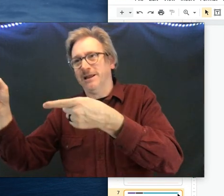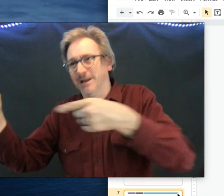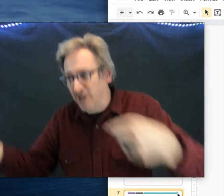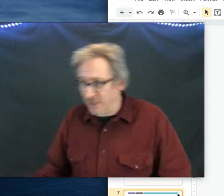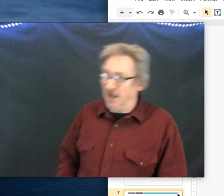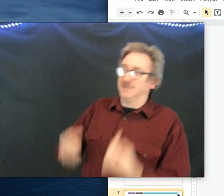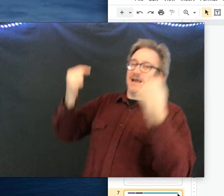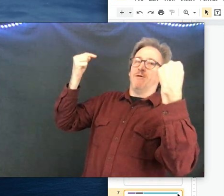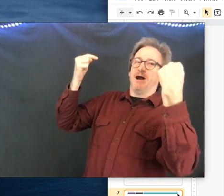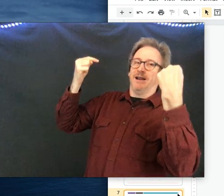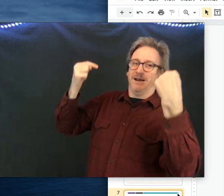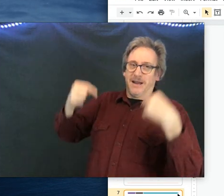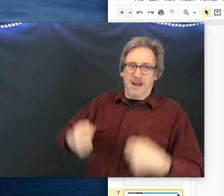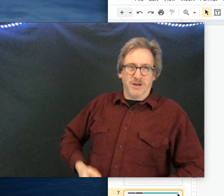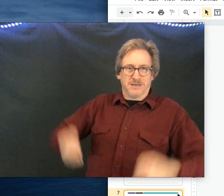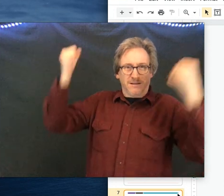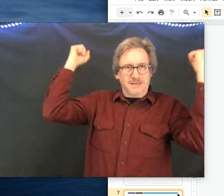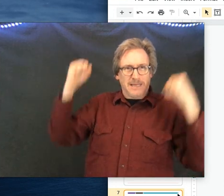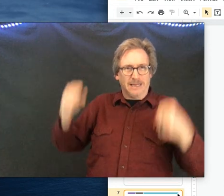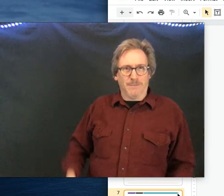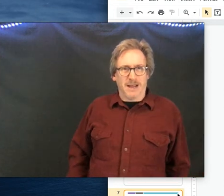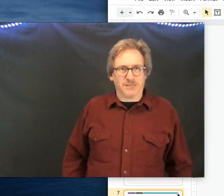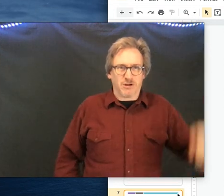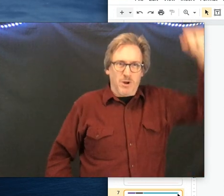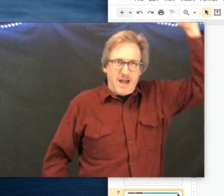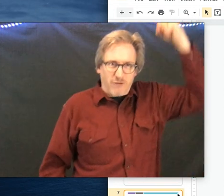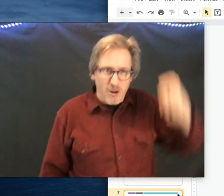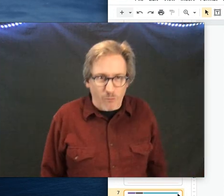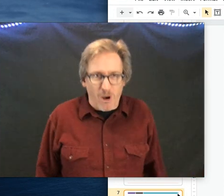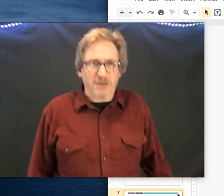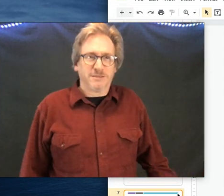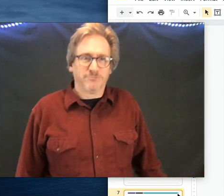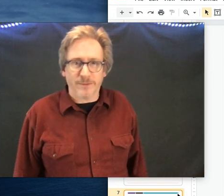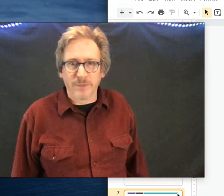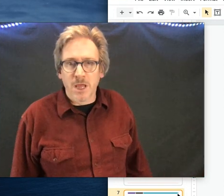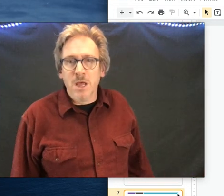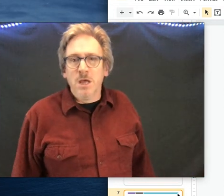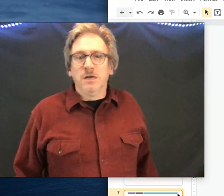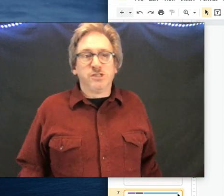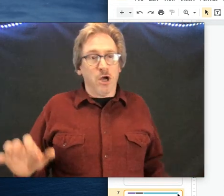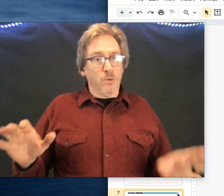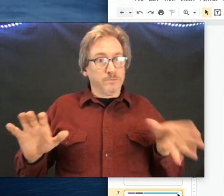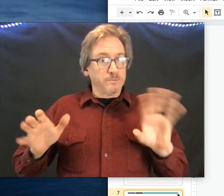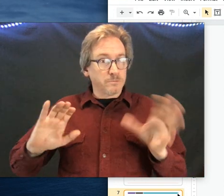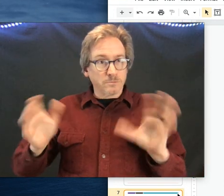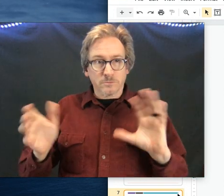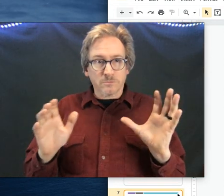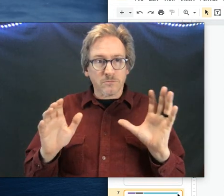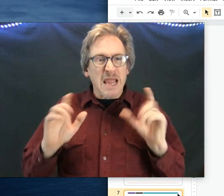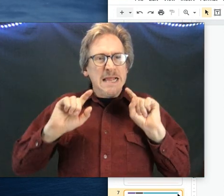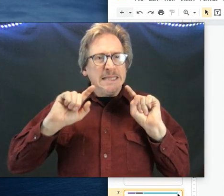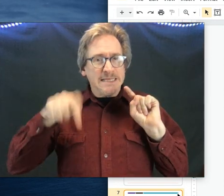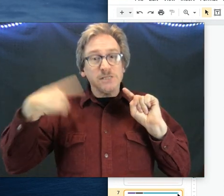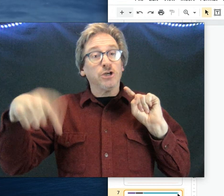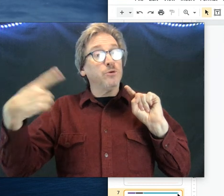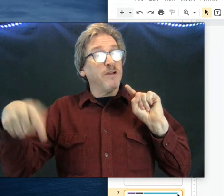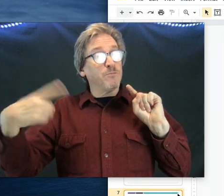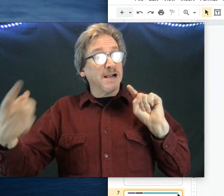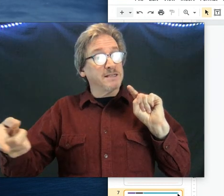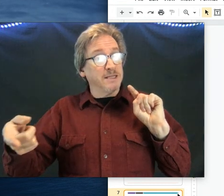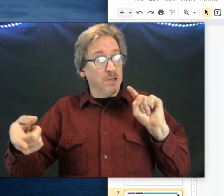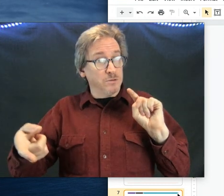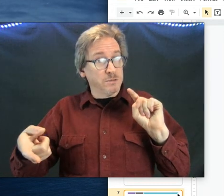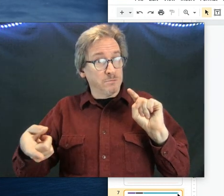did I need it? Because I wanted it, and I'm an adult and I can eat my ice cream whenever I want. Right. So this is a good